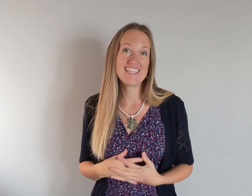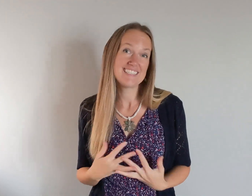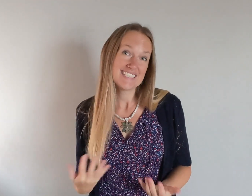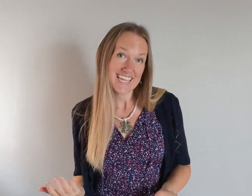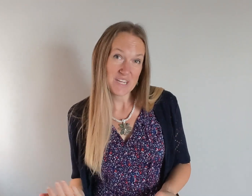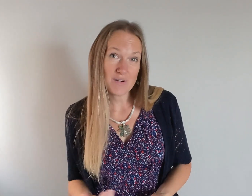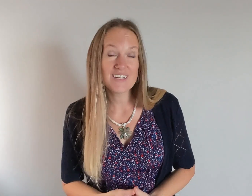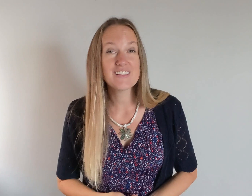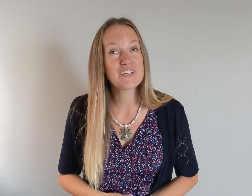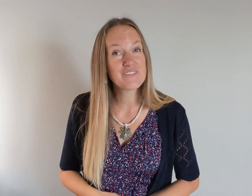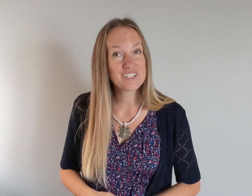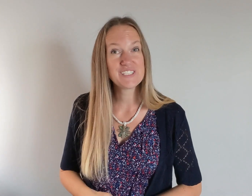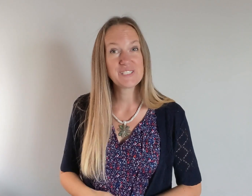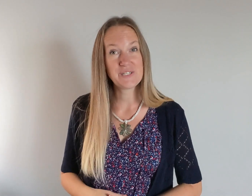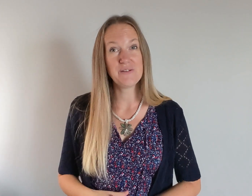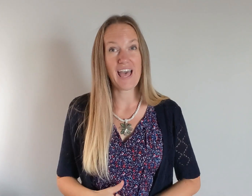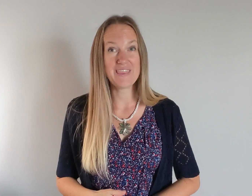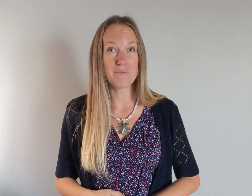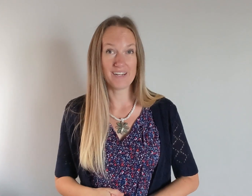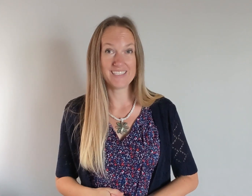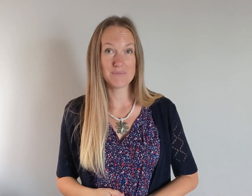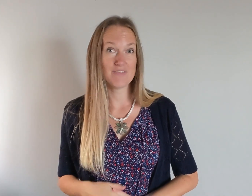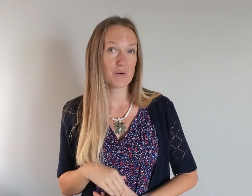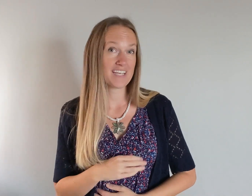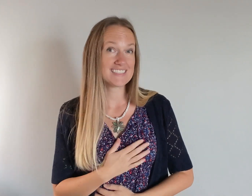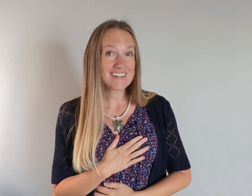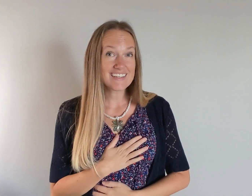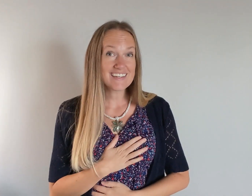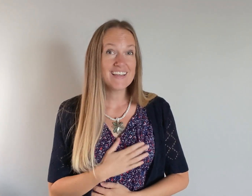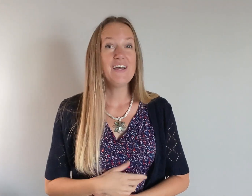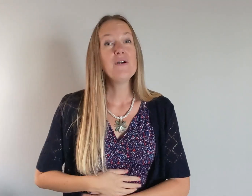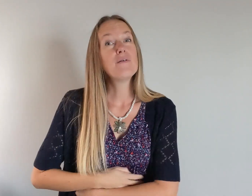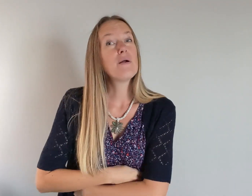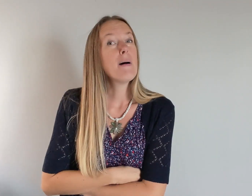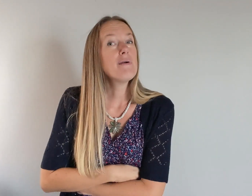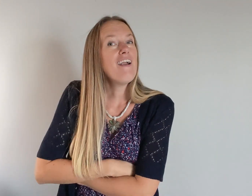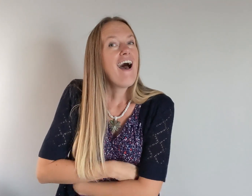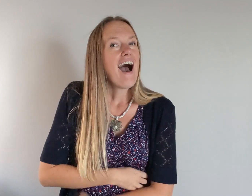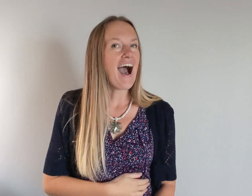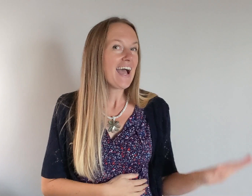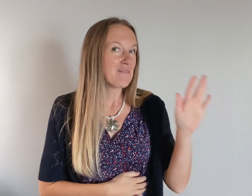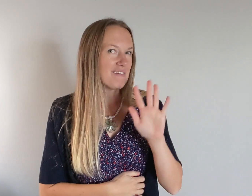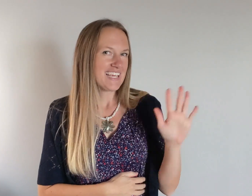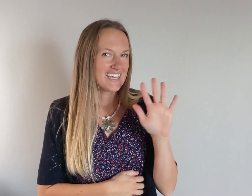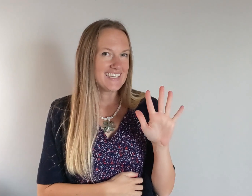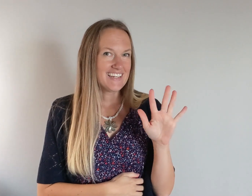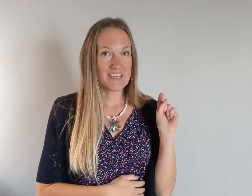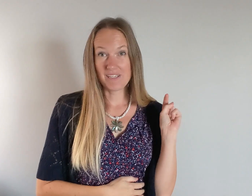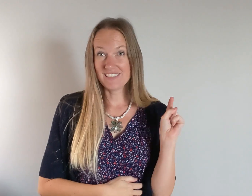and today we're going to learn verse 2 and the bridge. Before we get started, remember I am left-handed. That means if